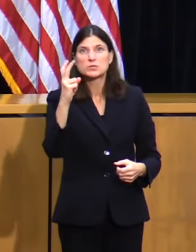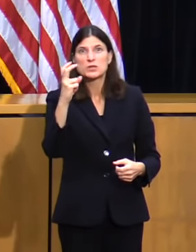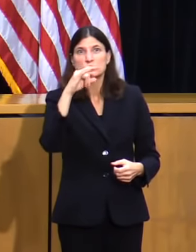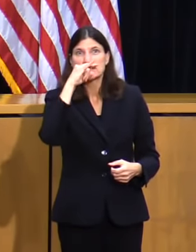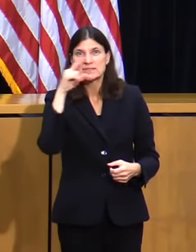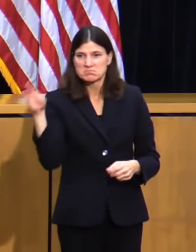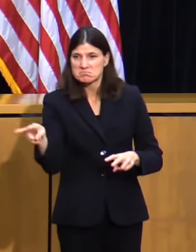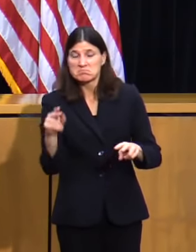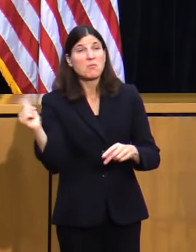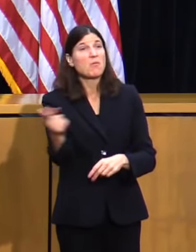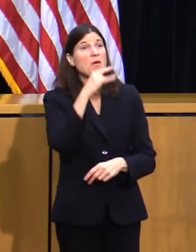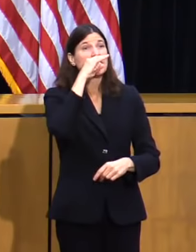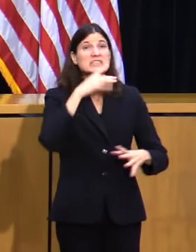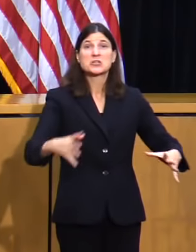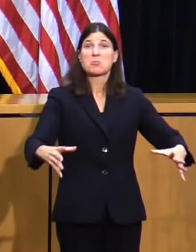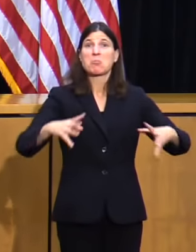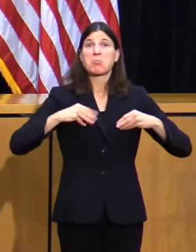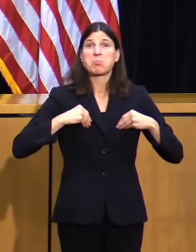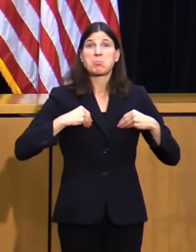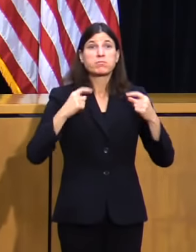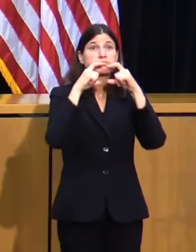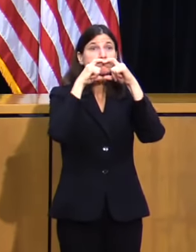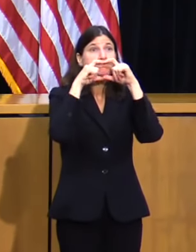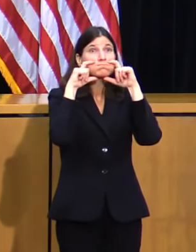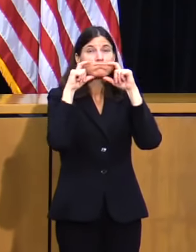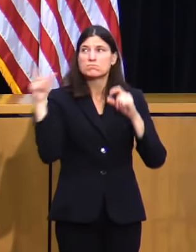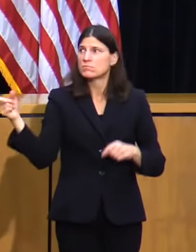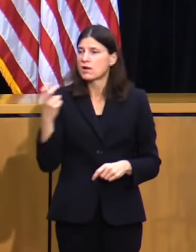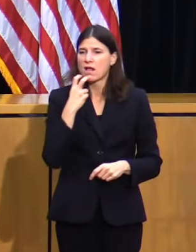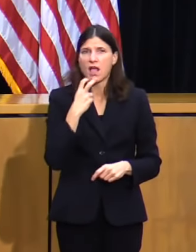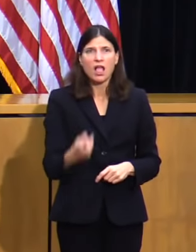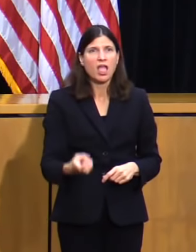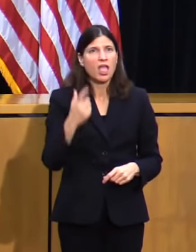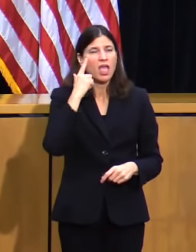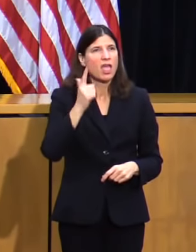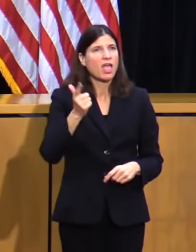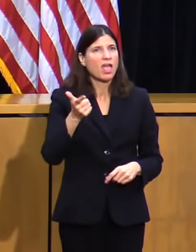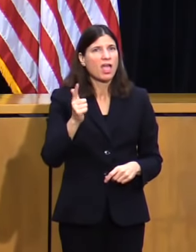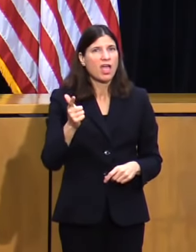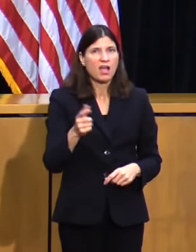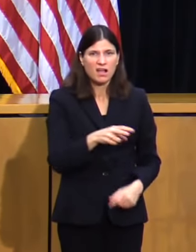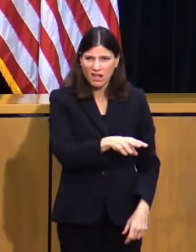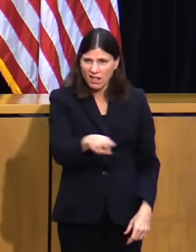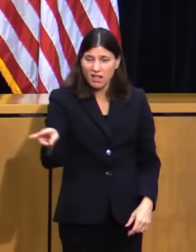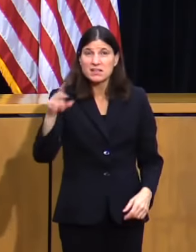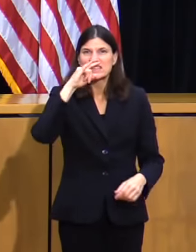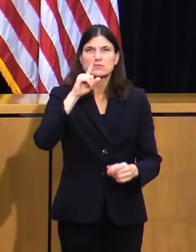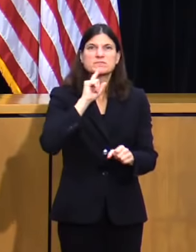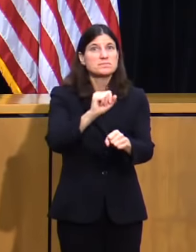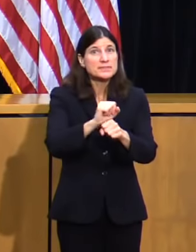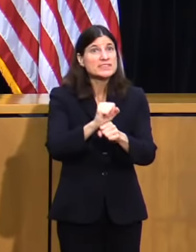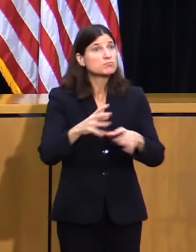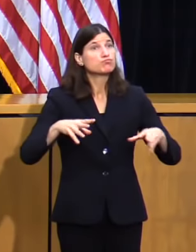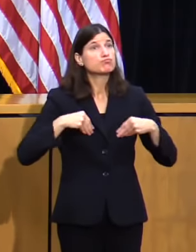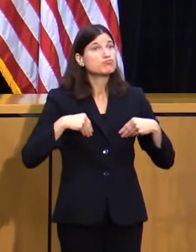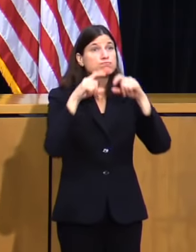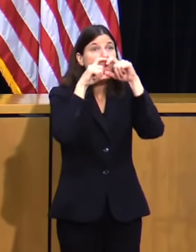But you watch that in-person learning experience, and the first thing I'm reminded of is what we've lost.